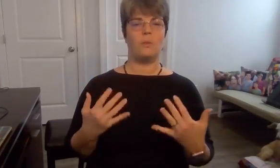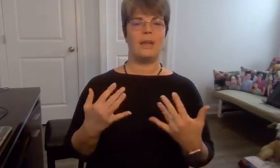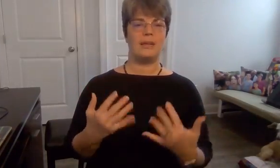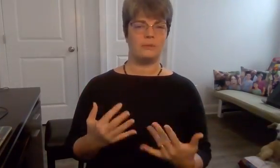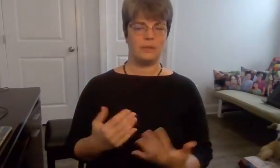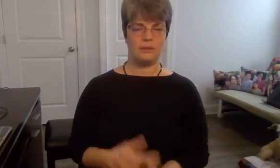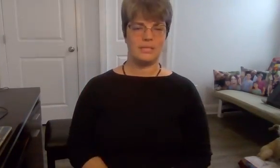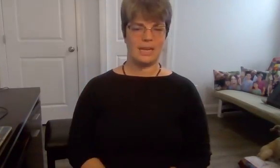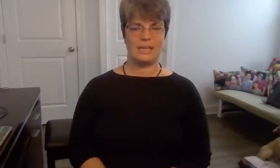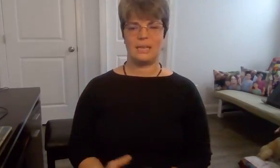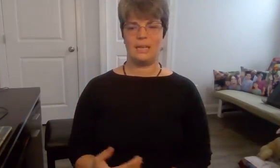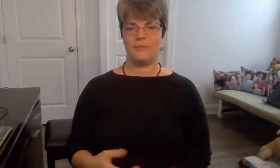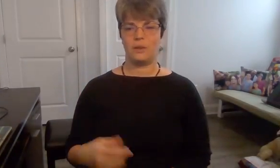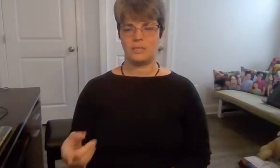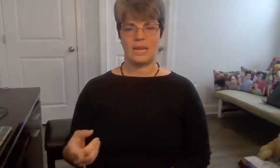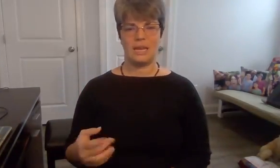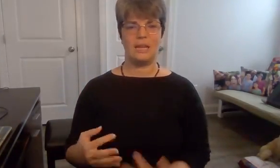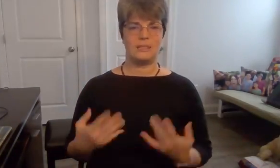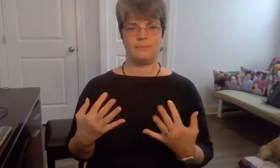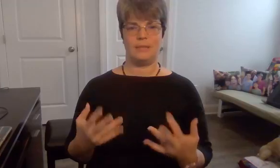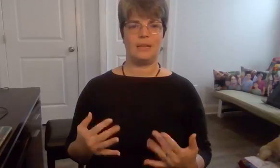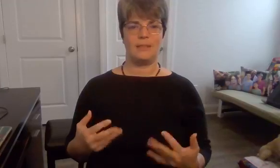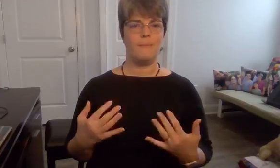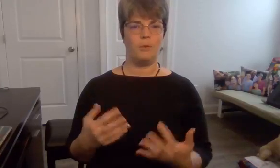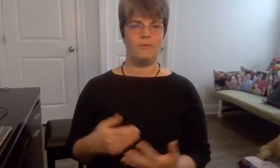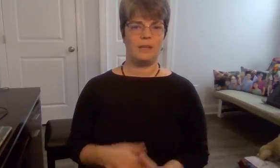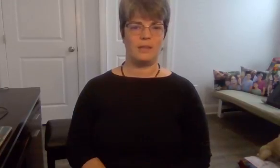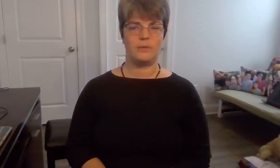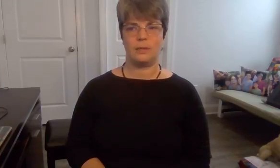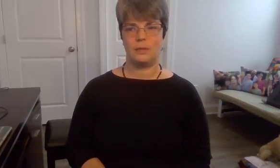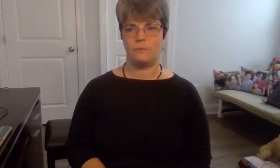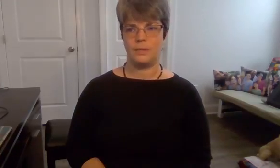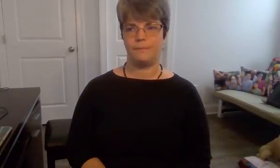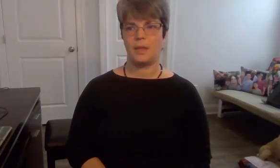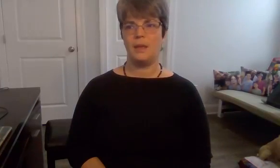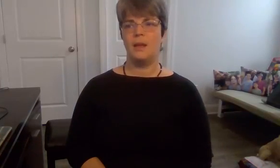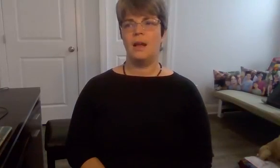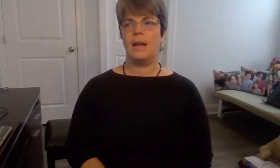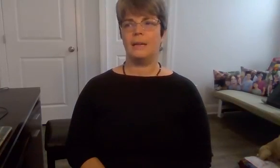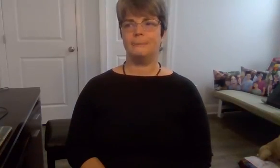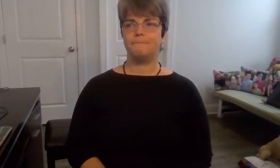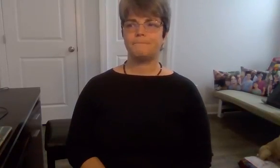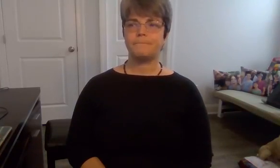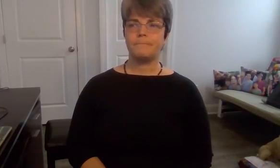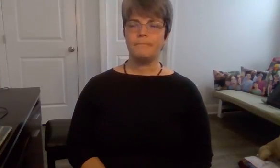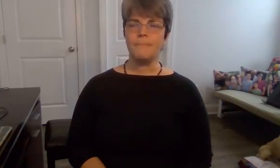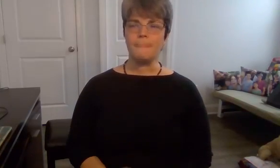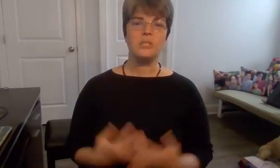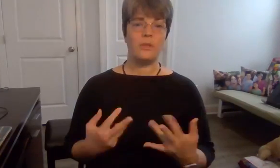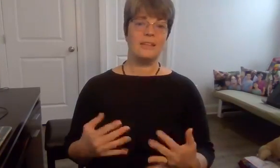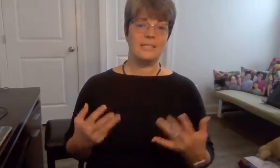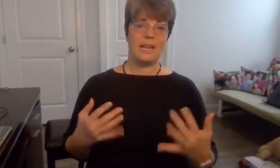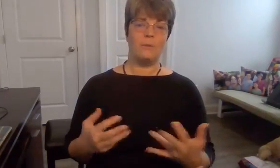Wait is a really good sign. If they're signing it, it's getting them moving, and that's really helpful too. So they can sign it while they're